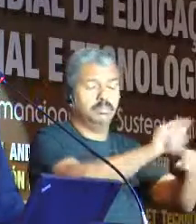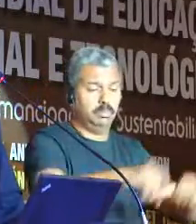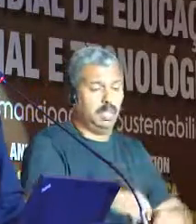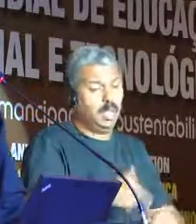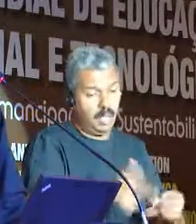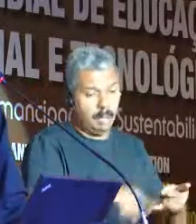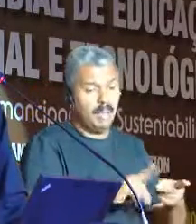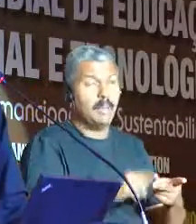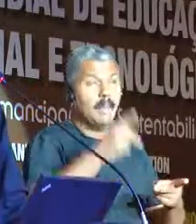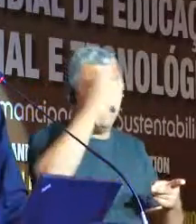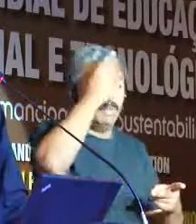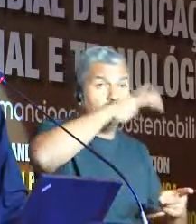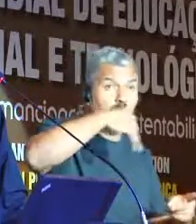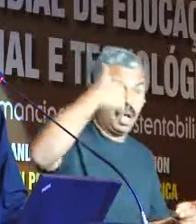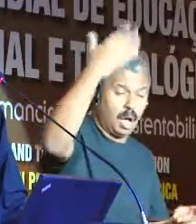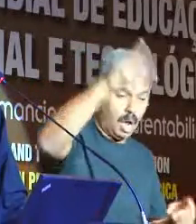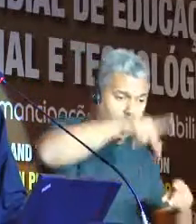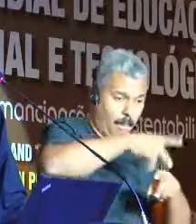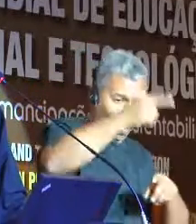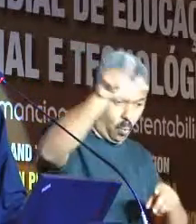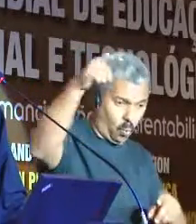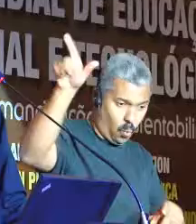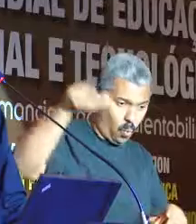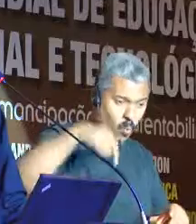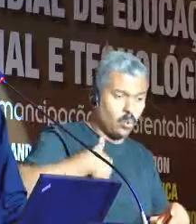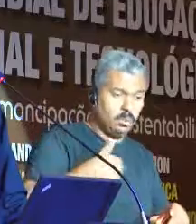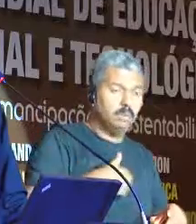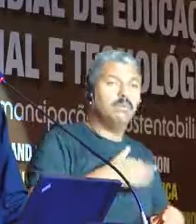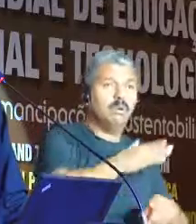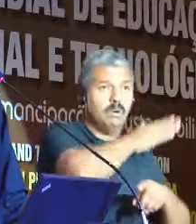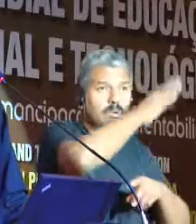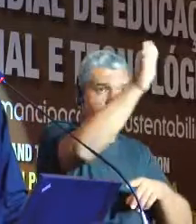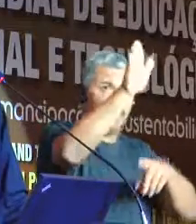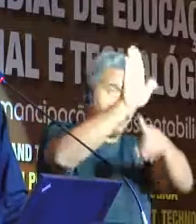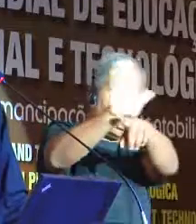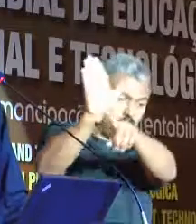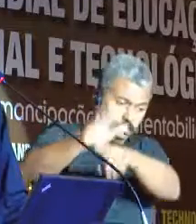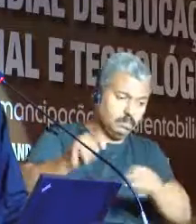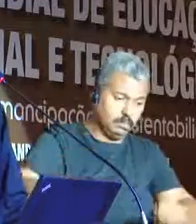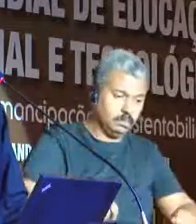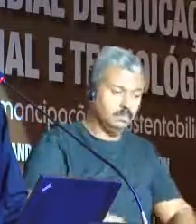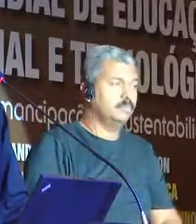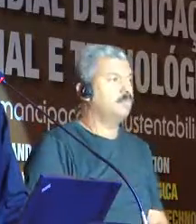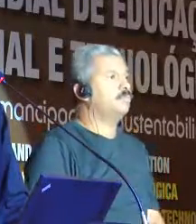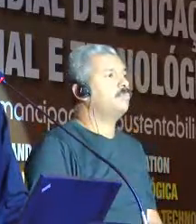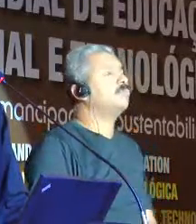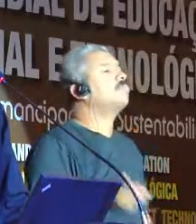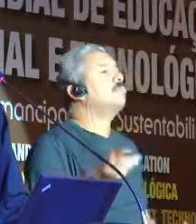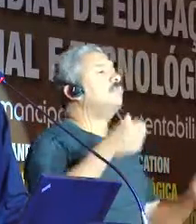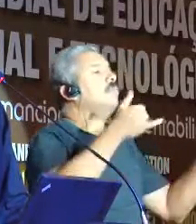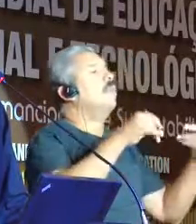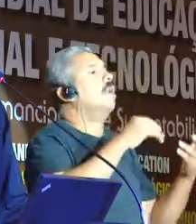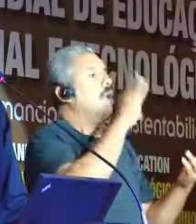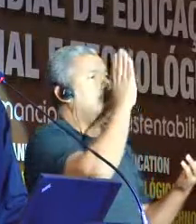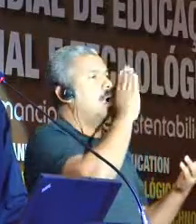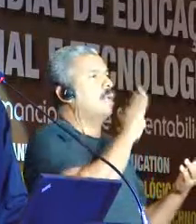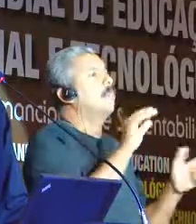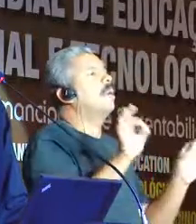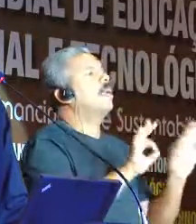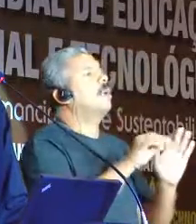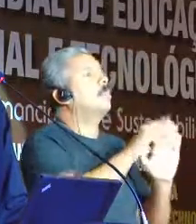I am working on a project here in Brazil where I have a great deal of frustration.